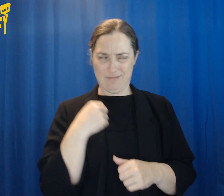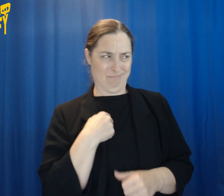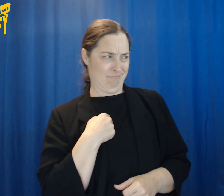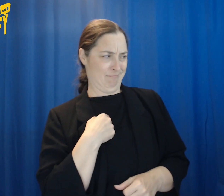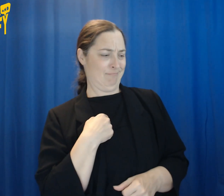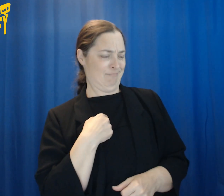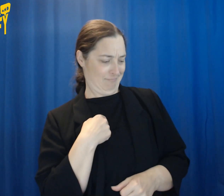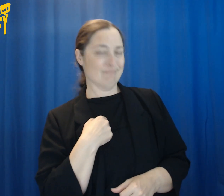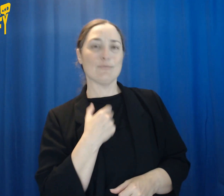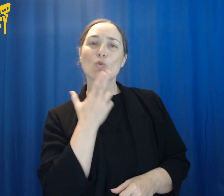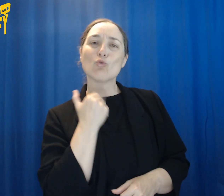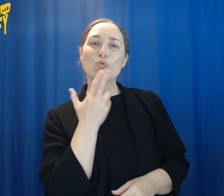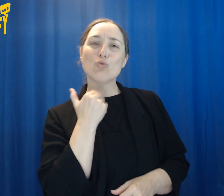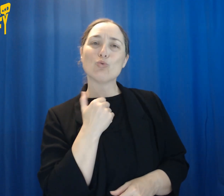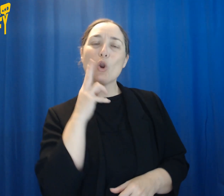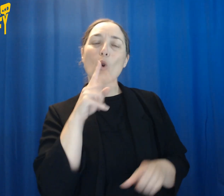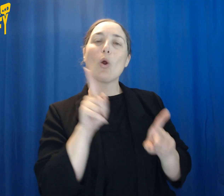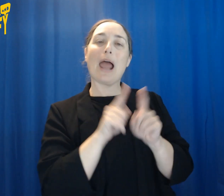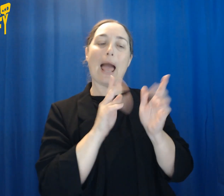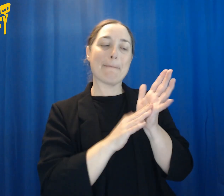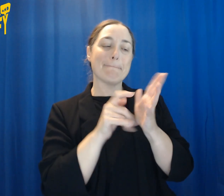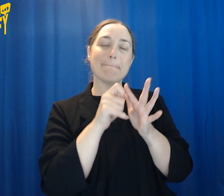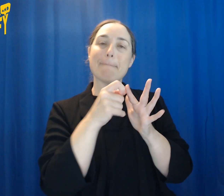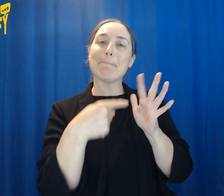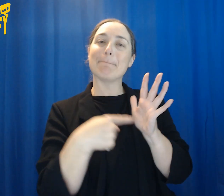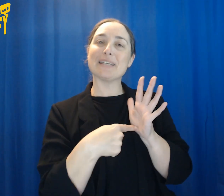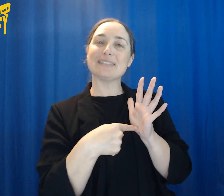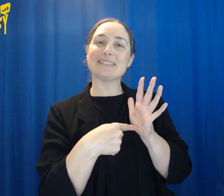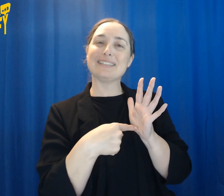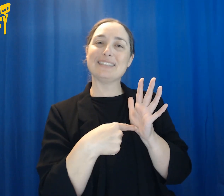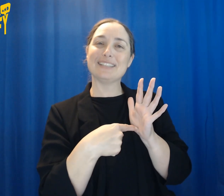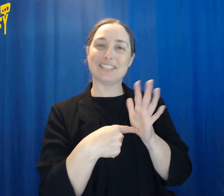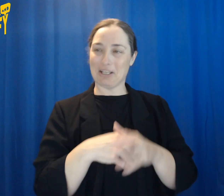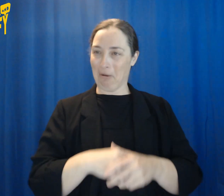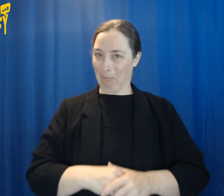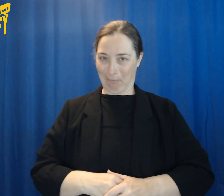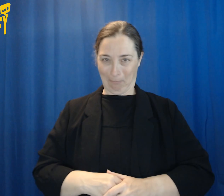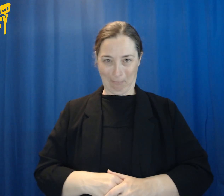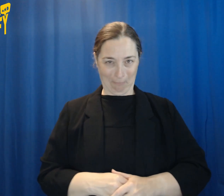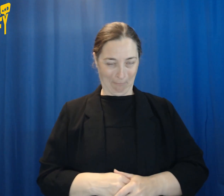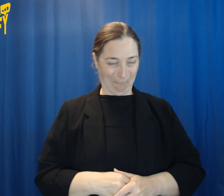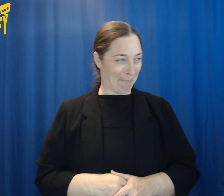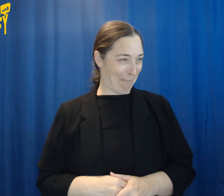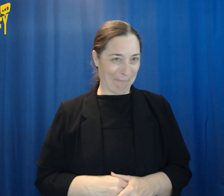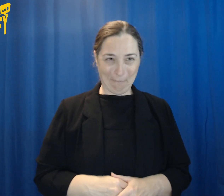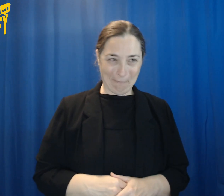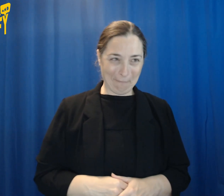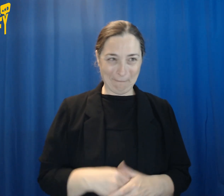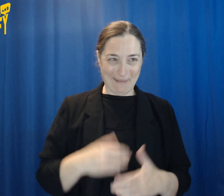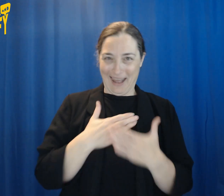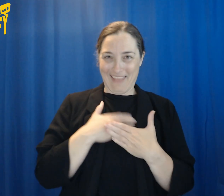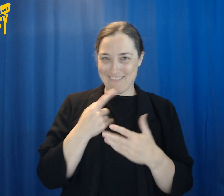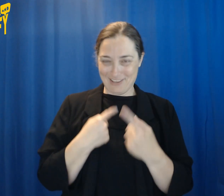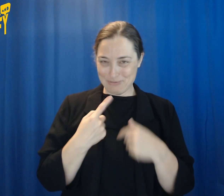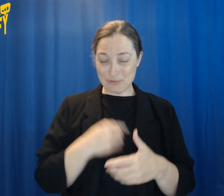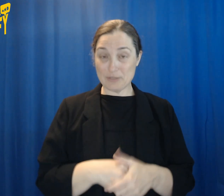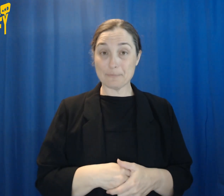very cute. You look like a Muppet. I could not be more pleased with that description. I'm wearing leggings that are black and